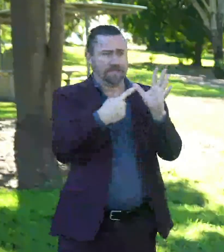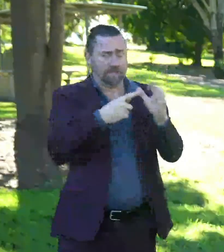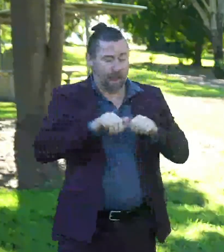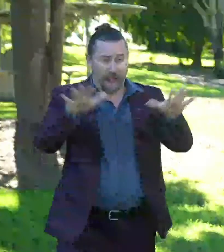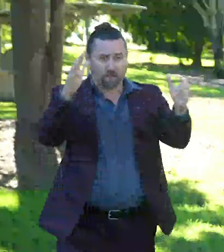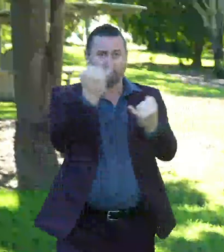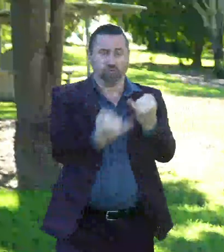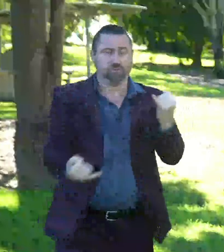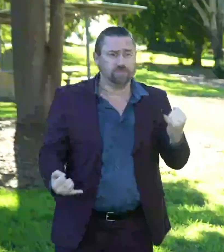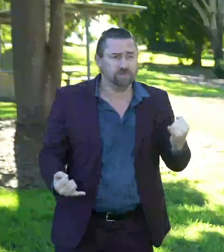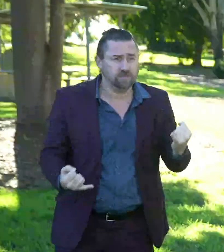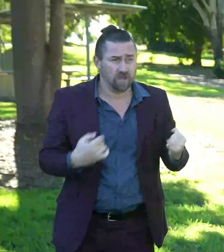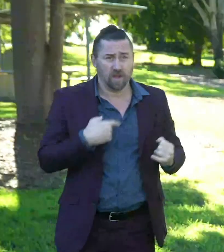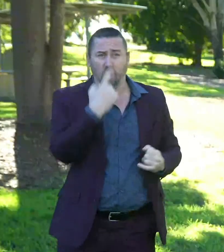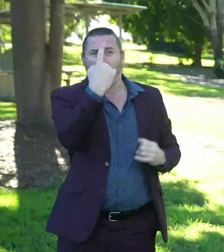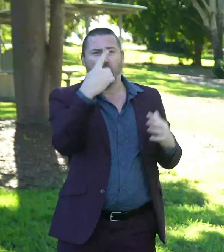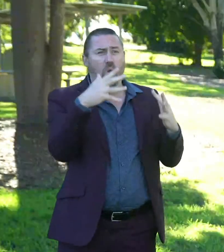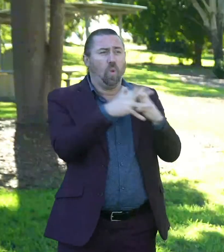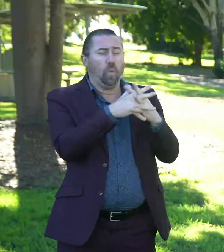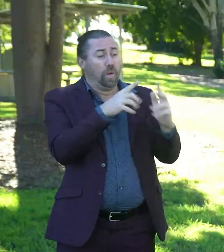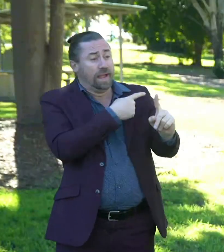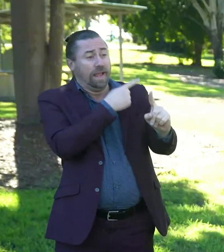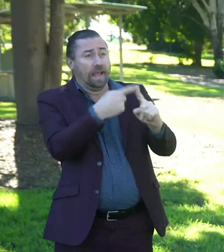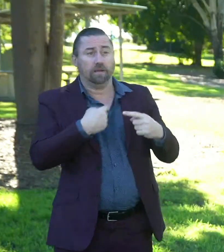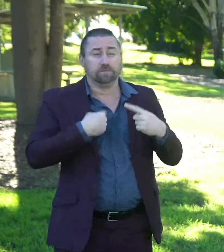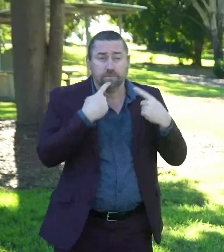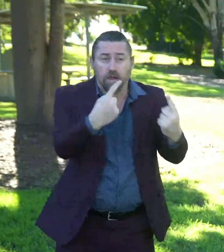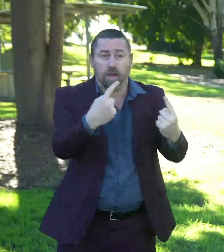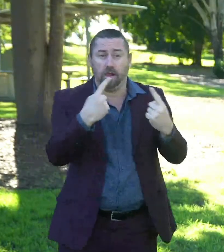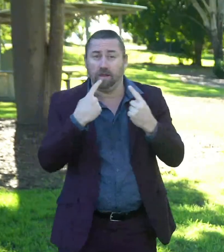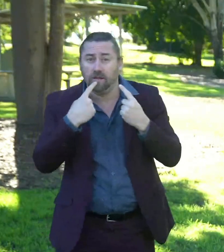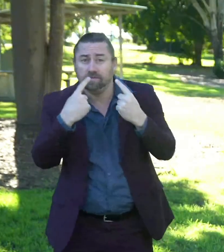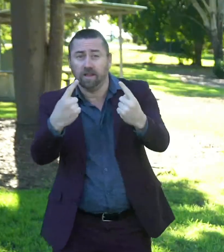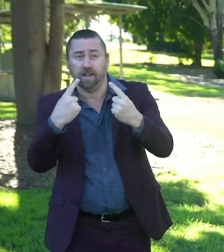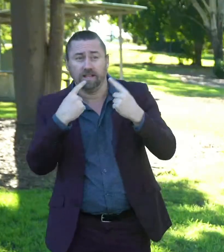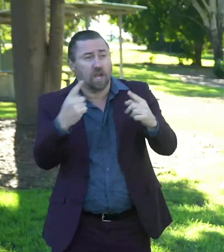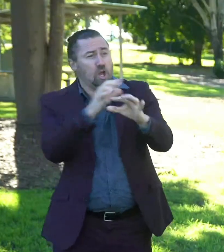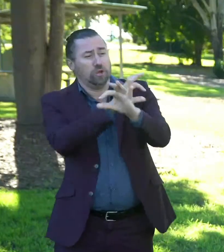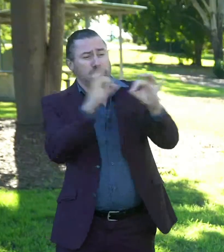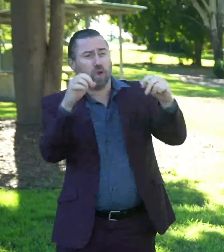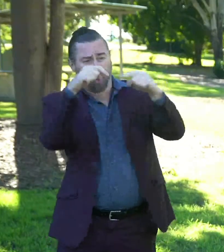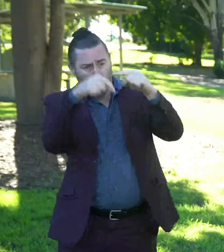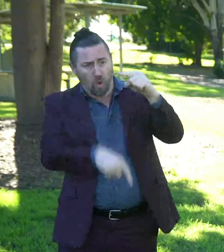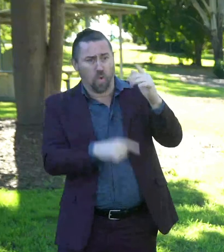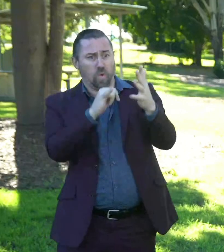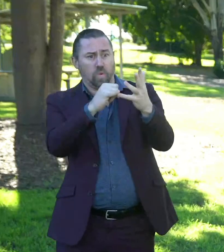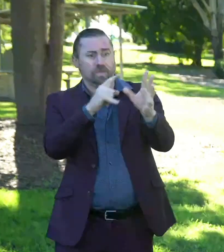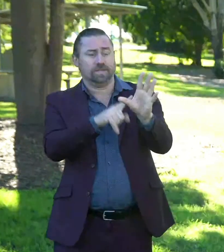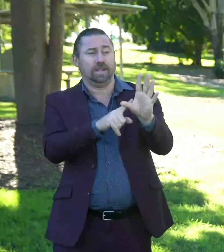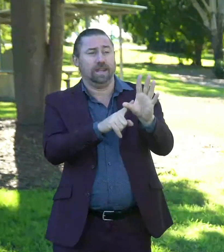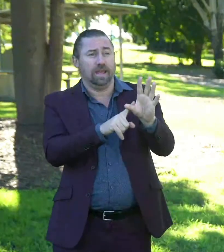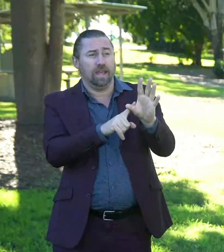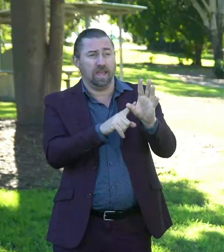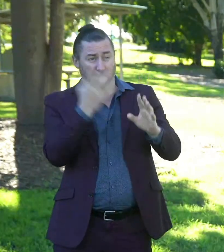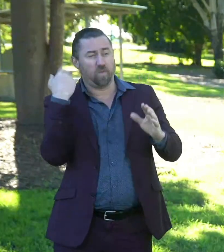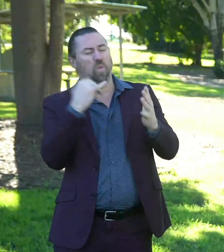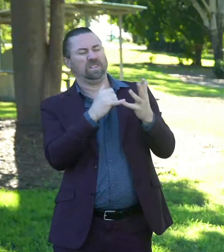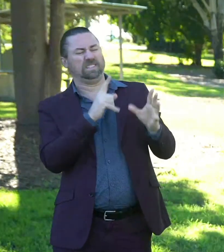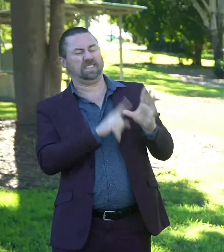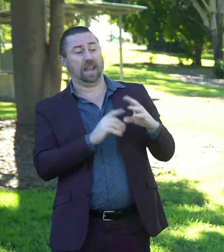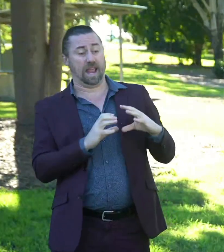been saying for a week now for people not to go into Sydney, but now we are saying very